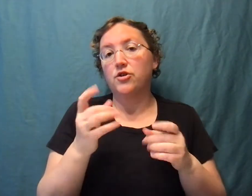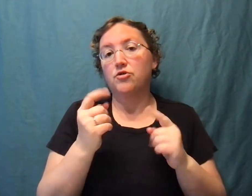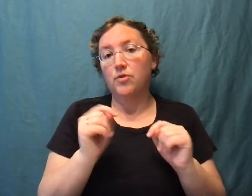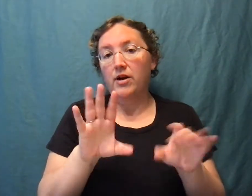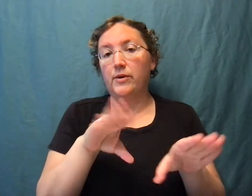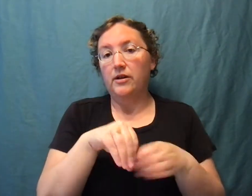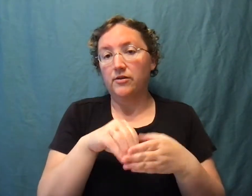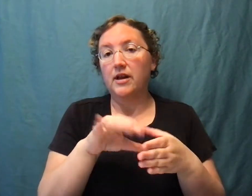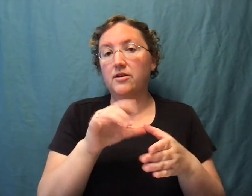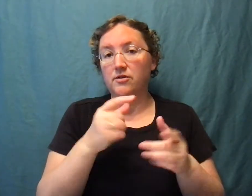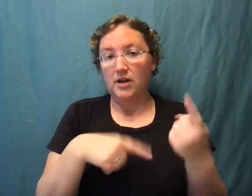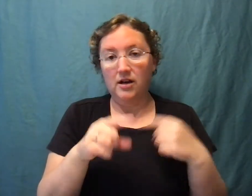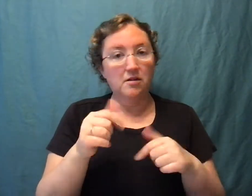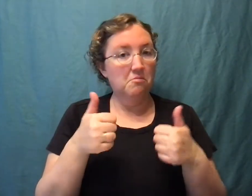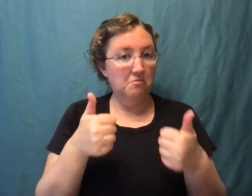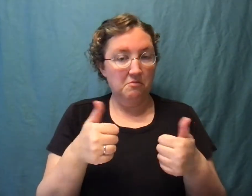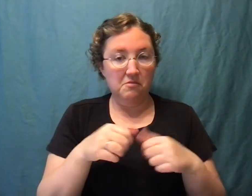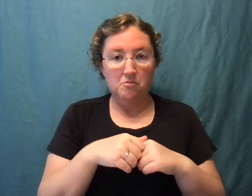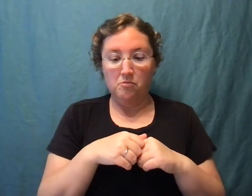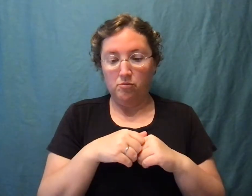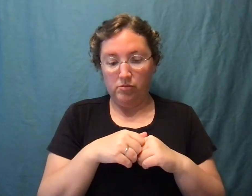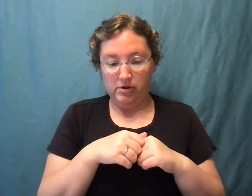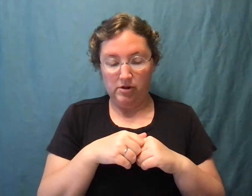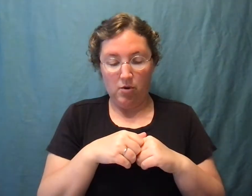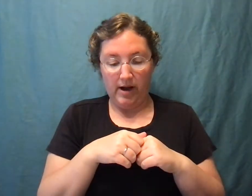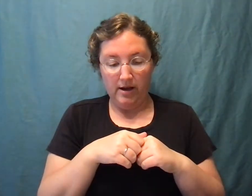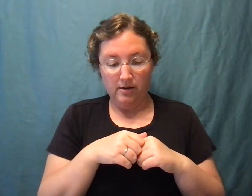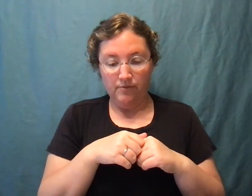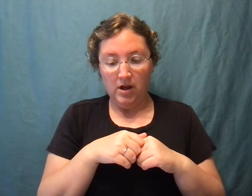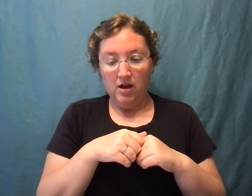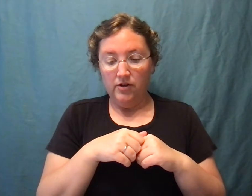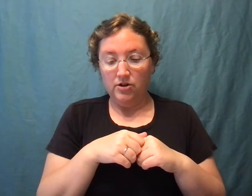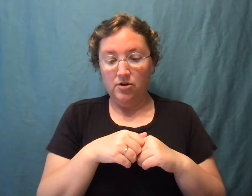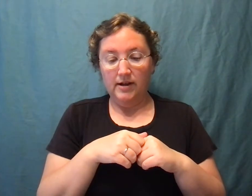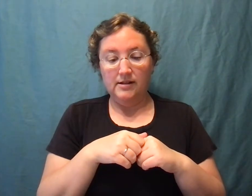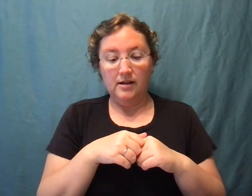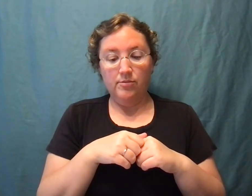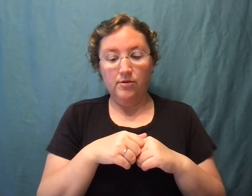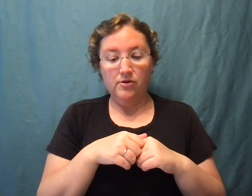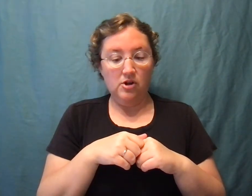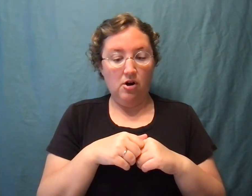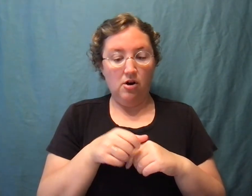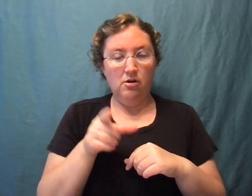try to include that in your signing, go ahead. The two examples are,